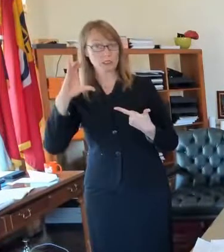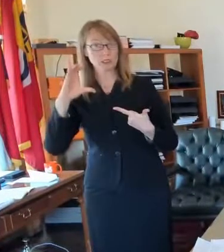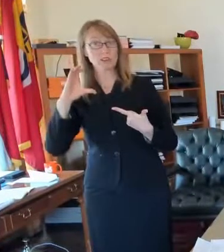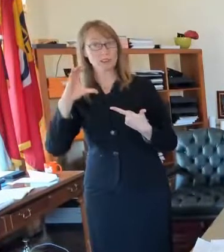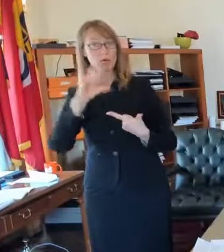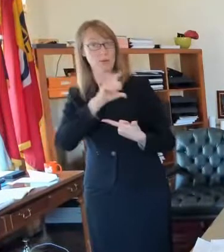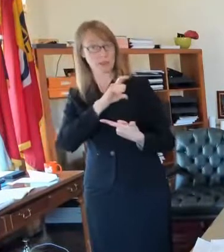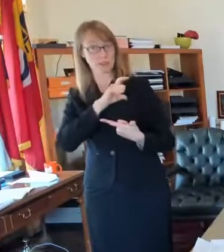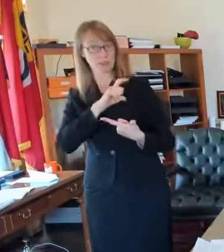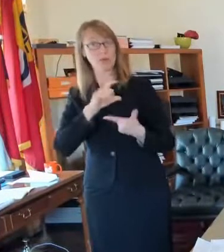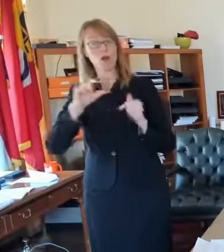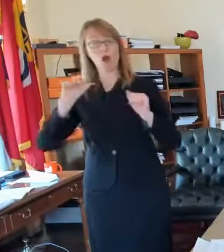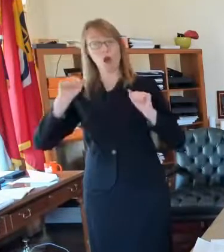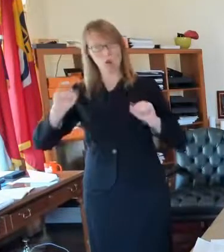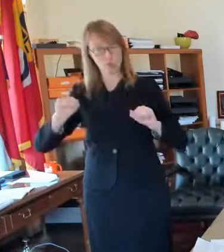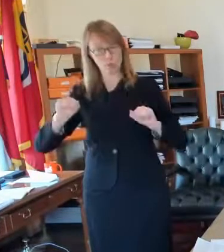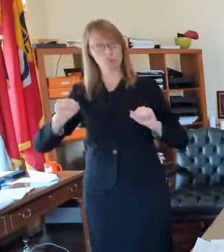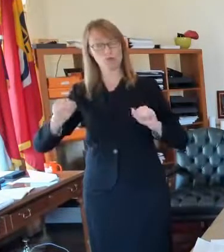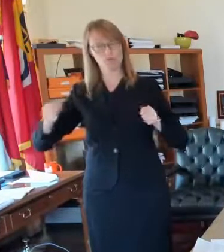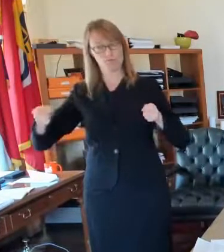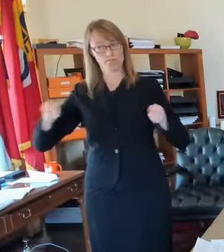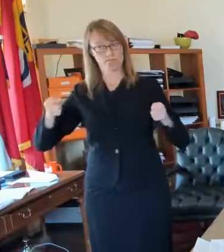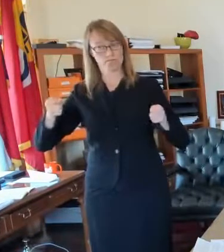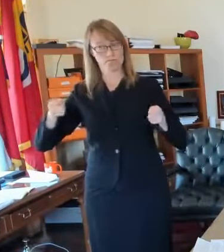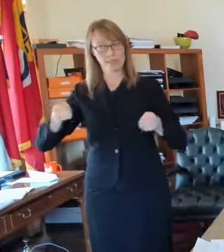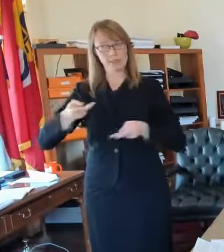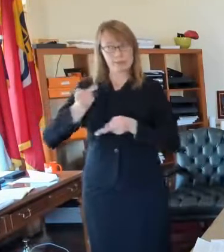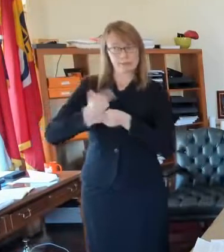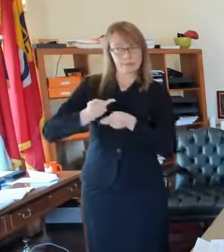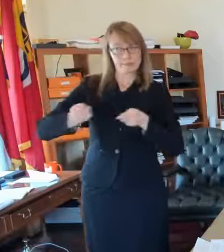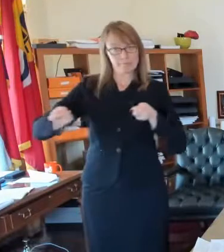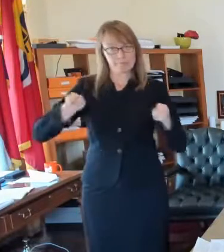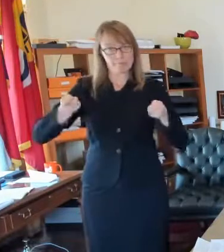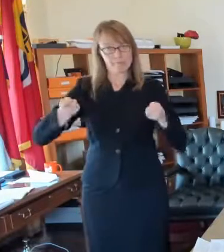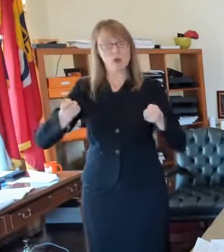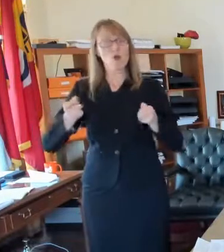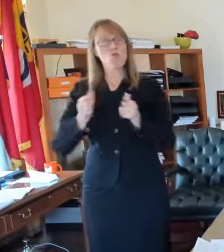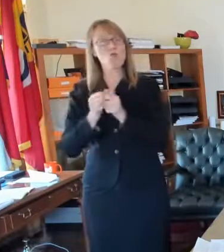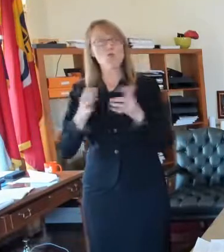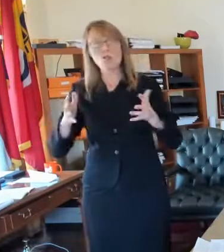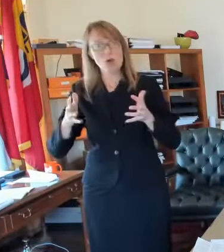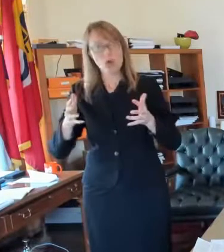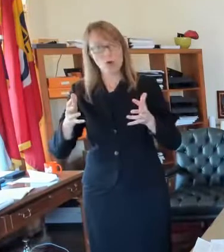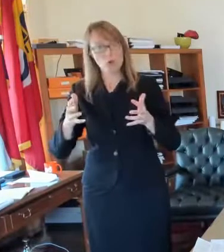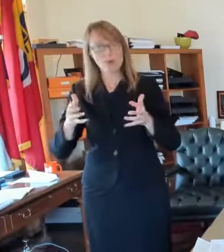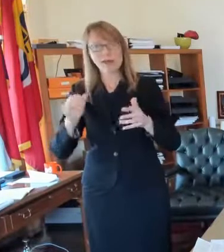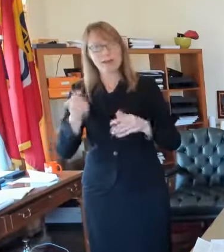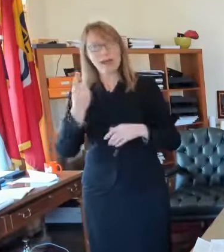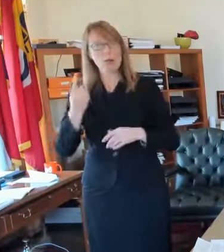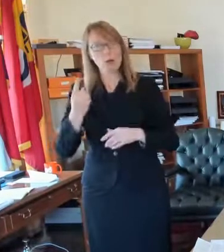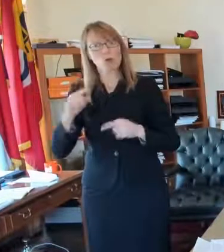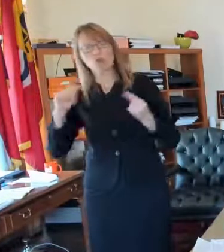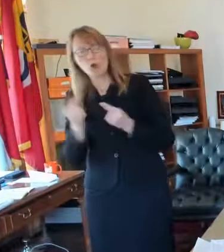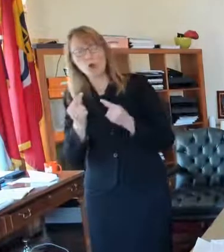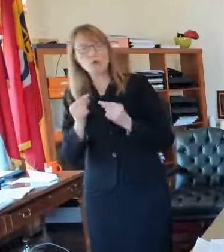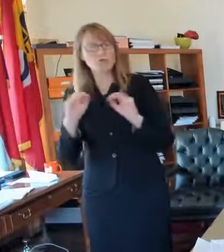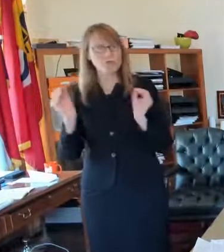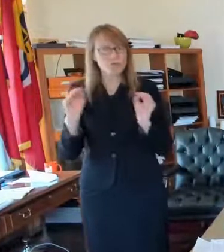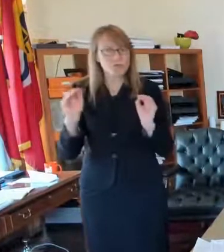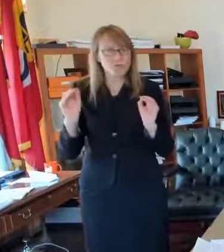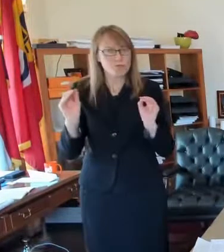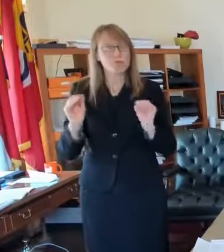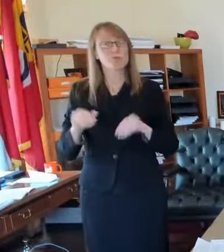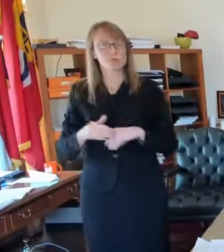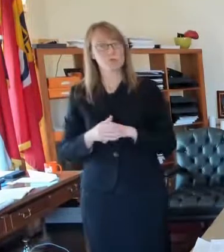to contain the situation peacefully without anyone getting hurt, and so that we can have the